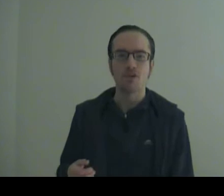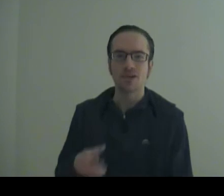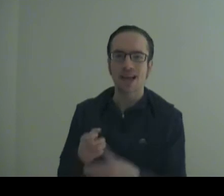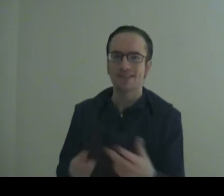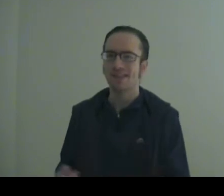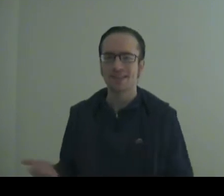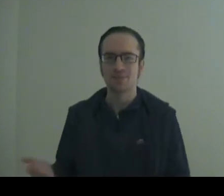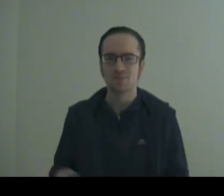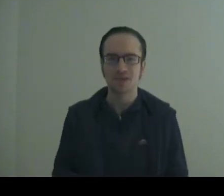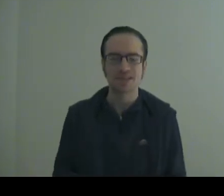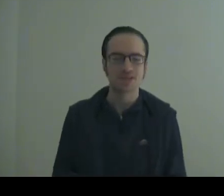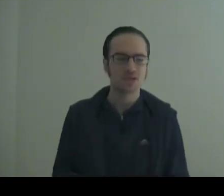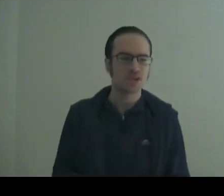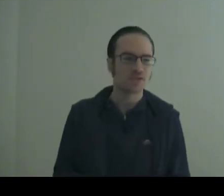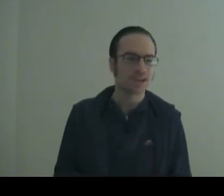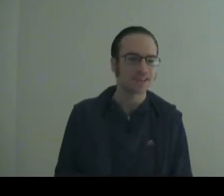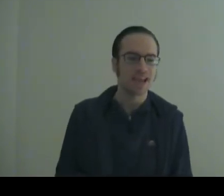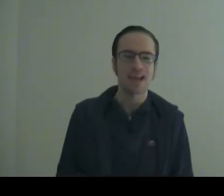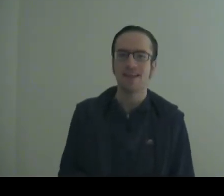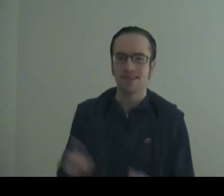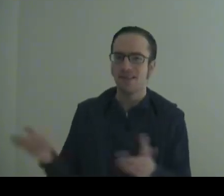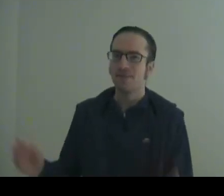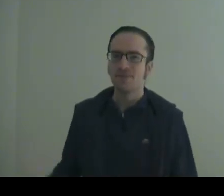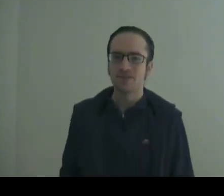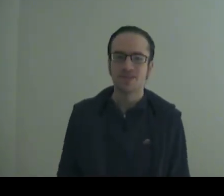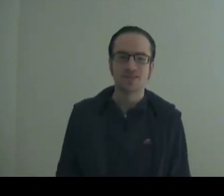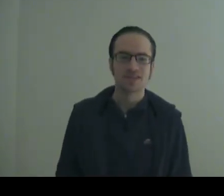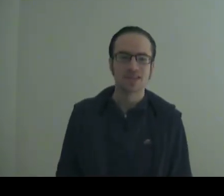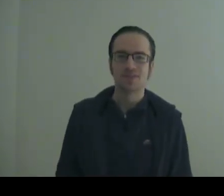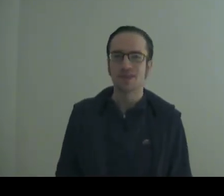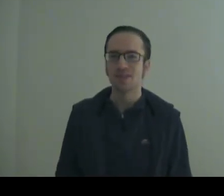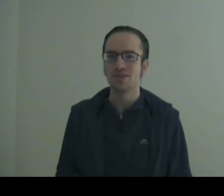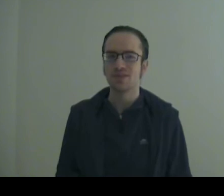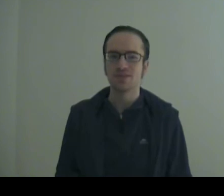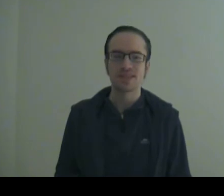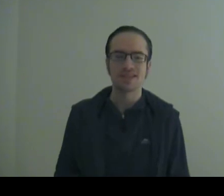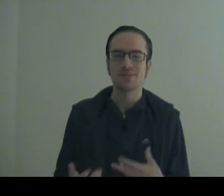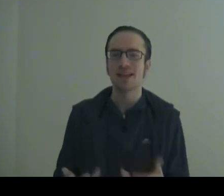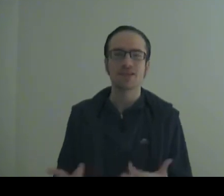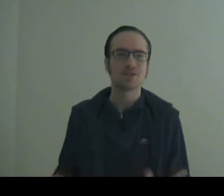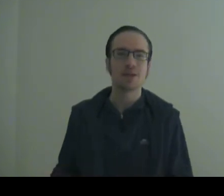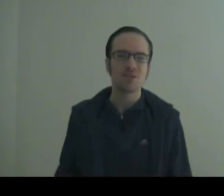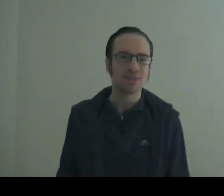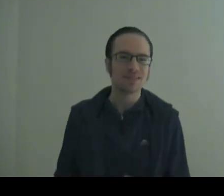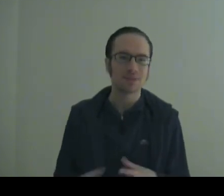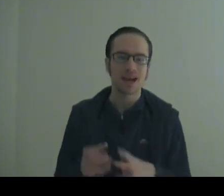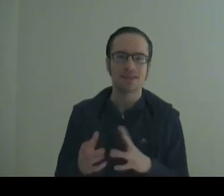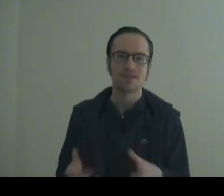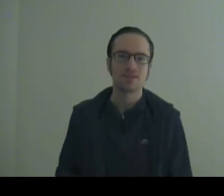he accidentally presses the trigger, I guess, and successfully shoots. It just seems like there should maybe be some kind of